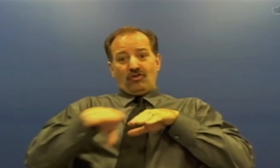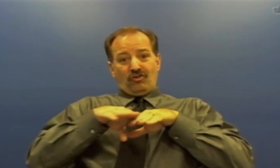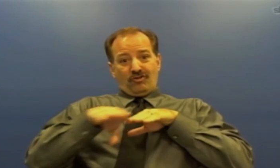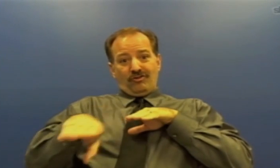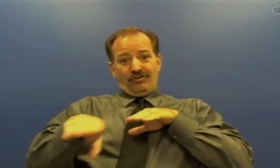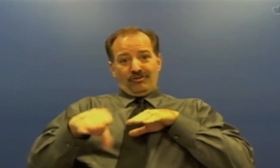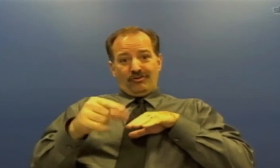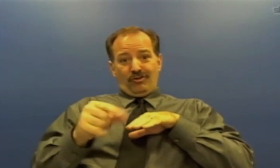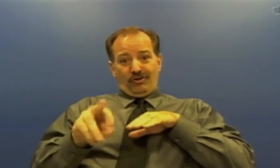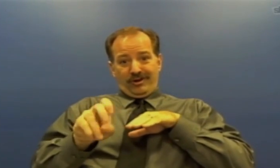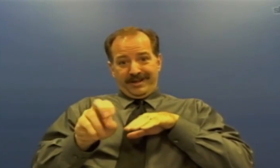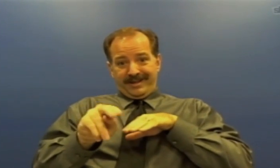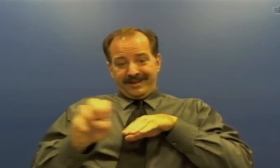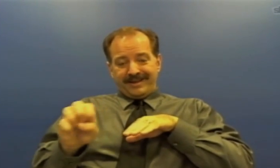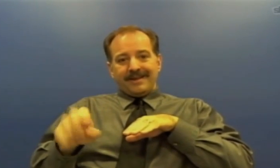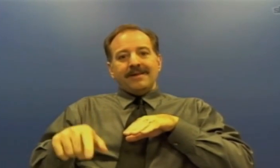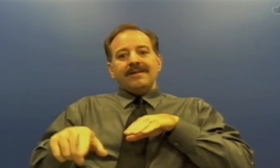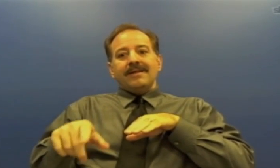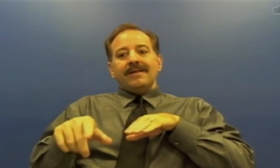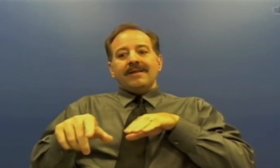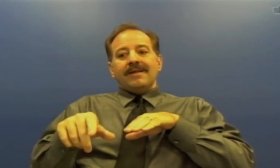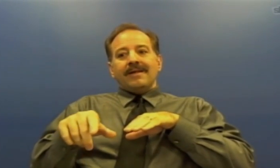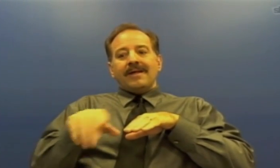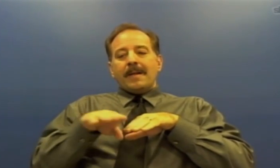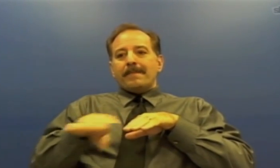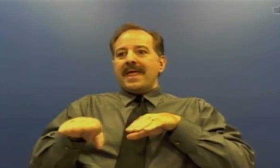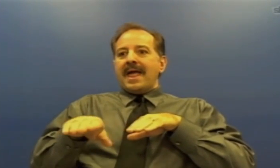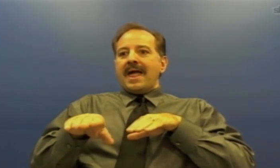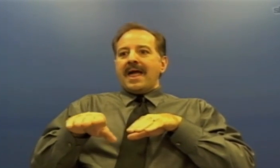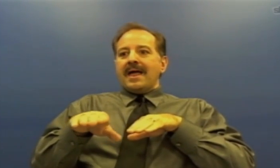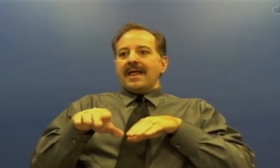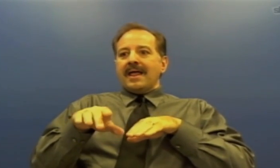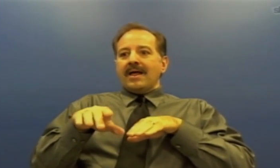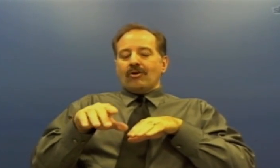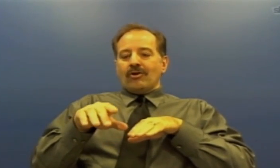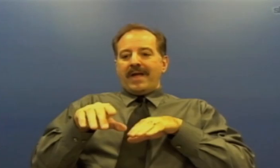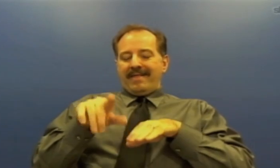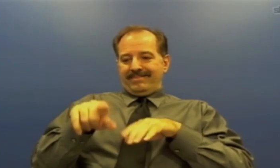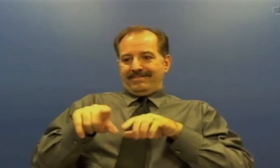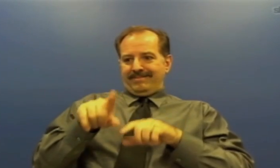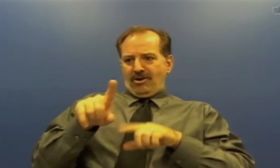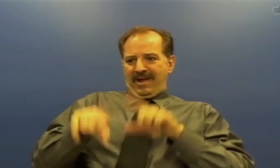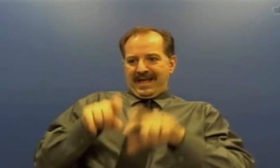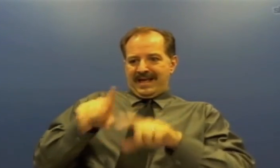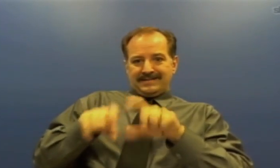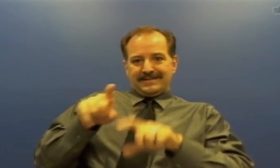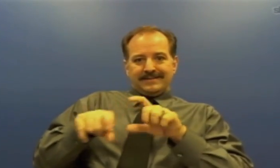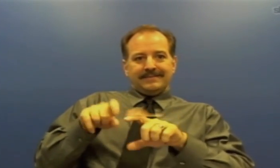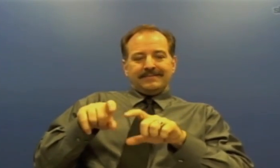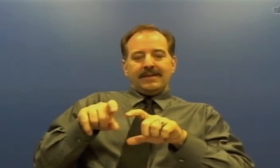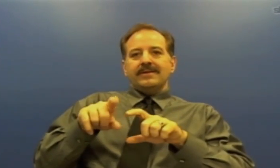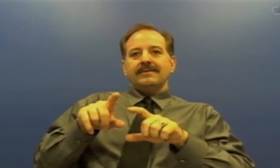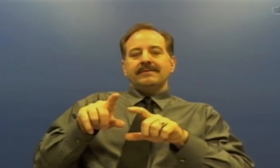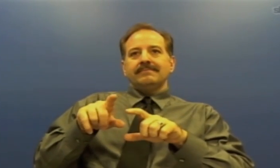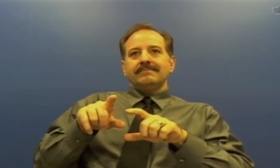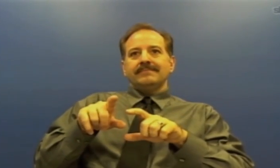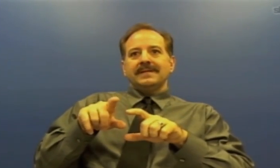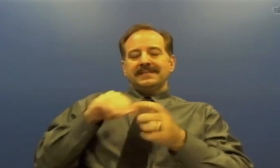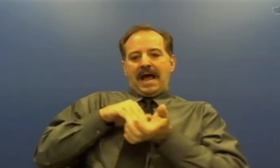is if you can imagine a patient in a medical setting, they're lying on a gurney and they're being asked